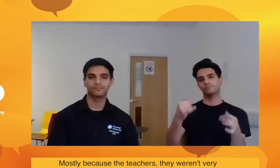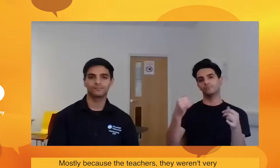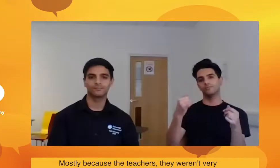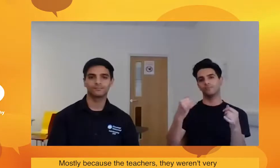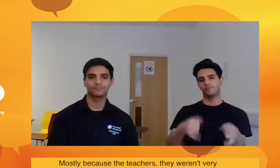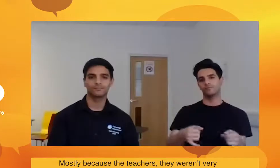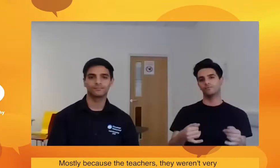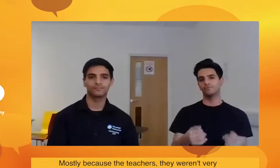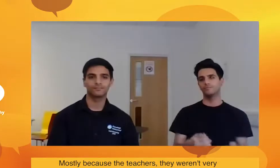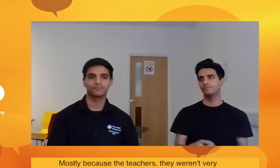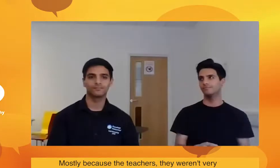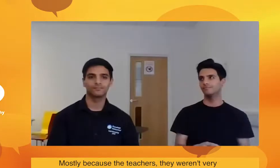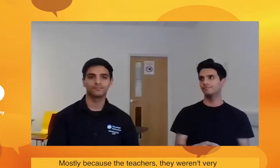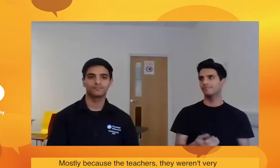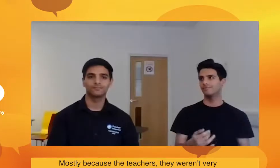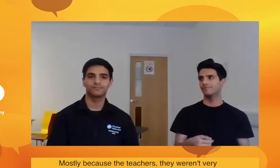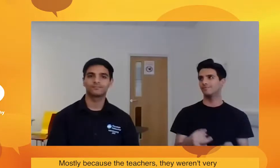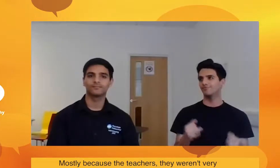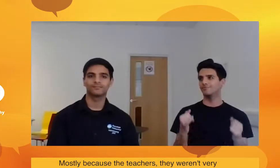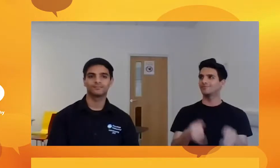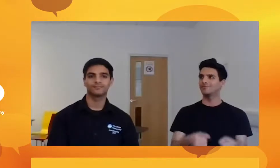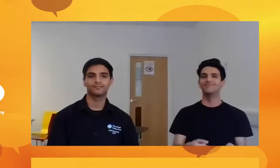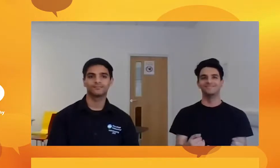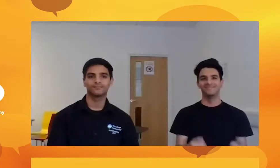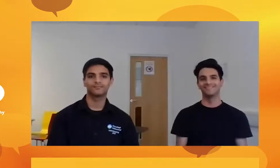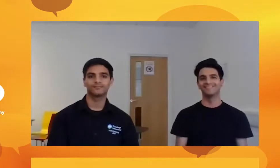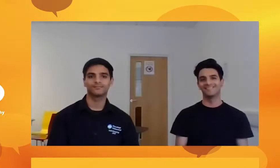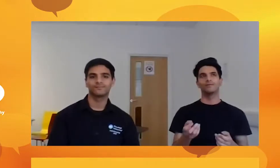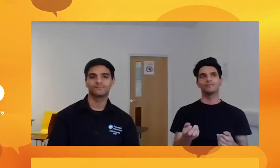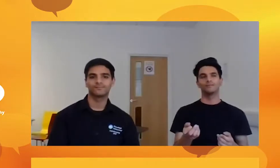they weren't very supportive.